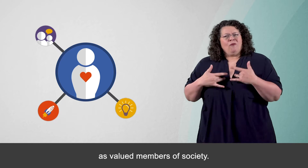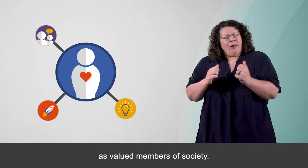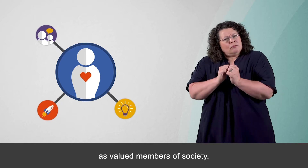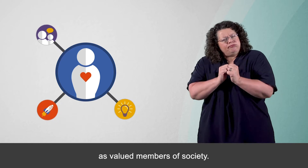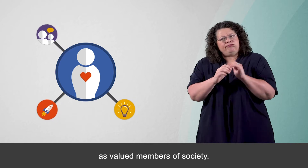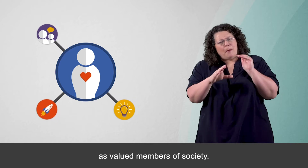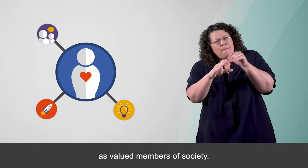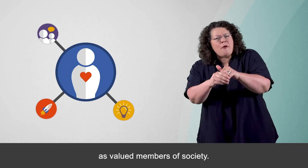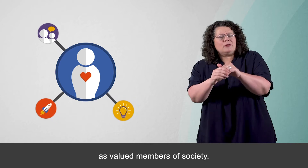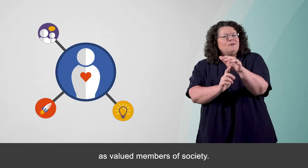society.